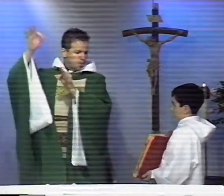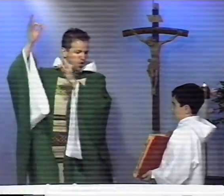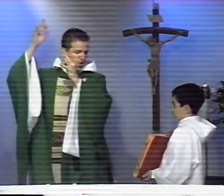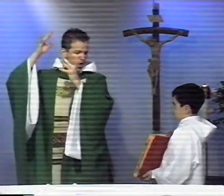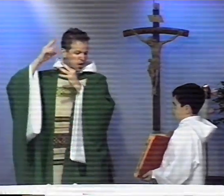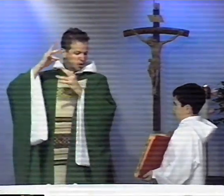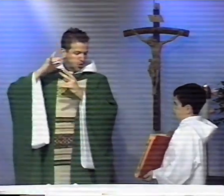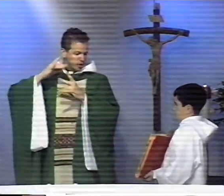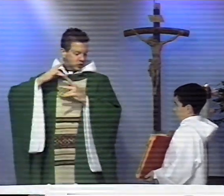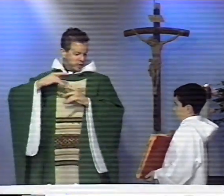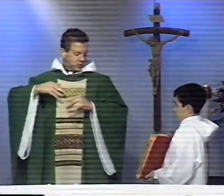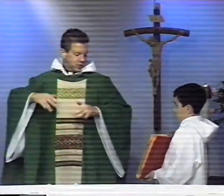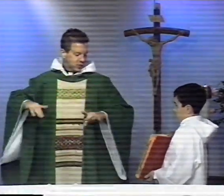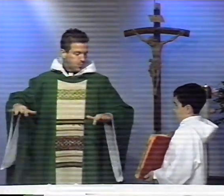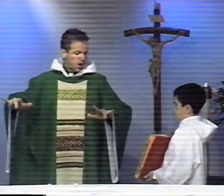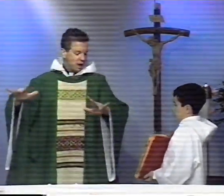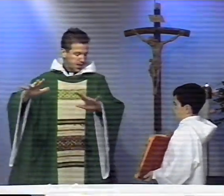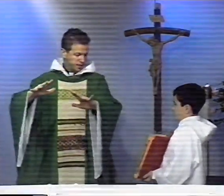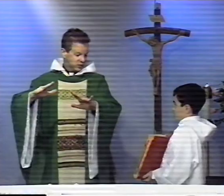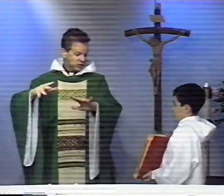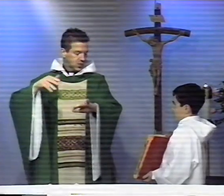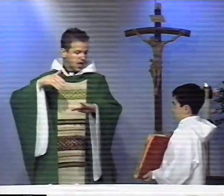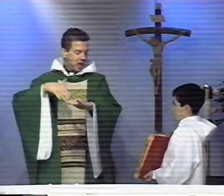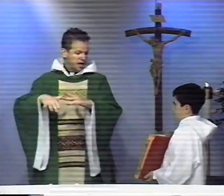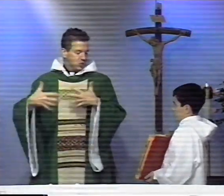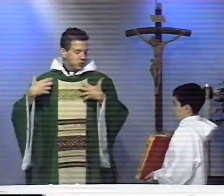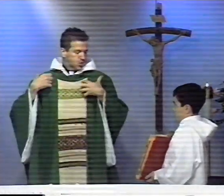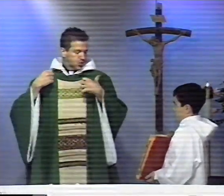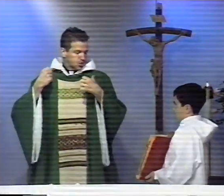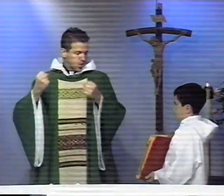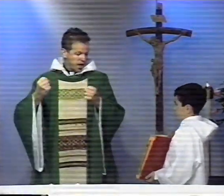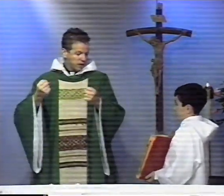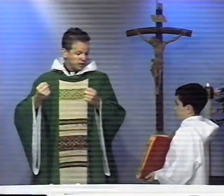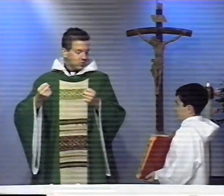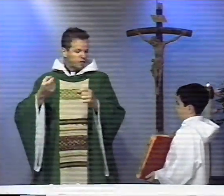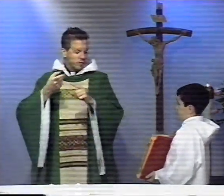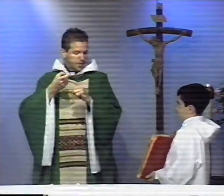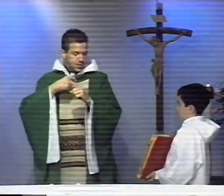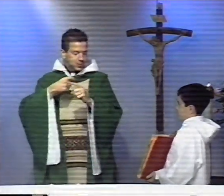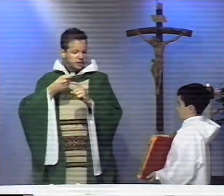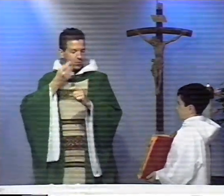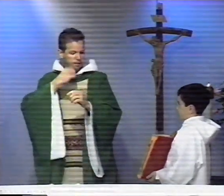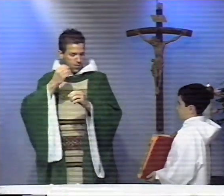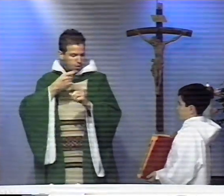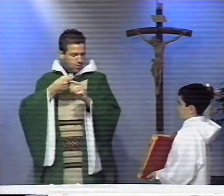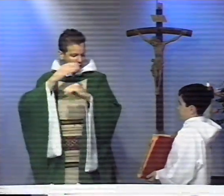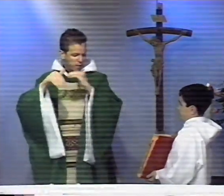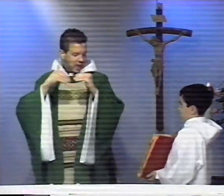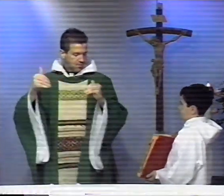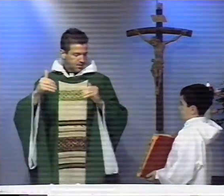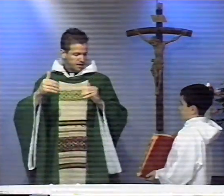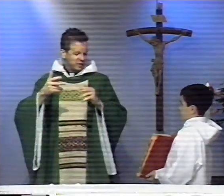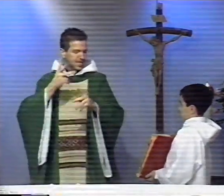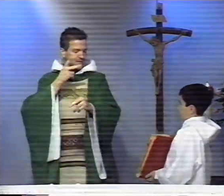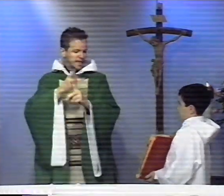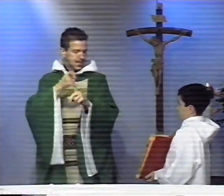Pour out your Spirit upon us, and in your strength from this food from heaven, keep